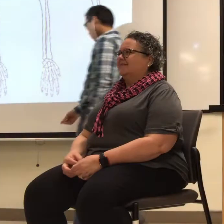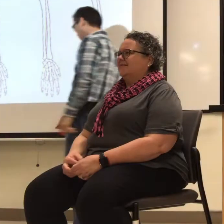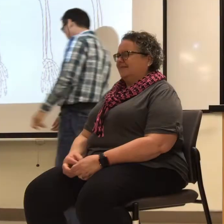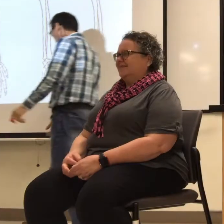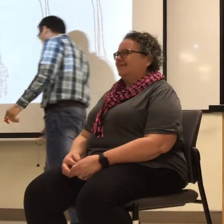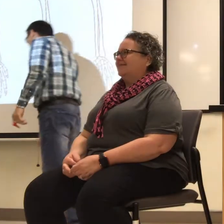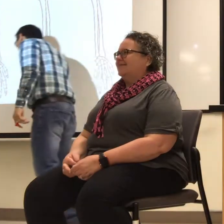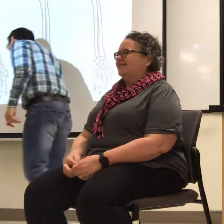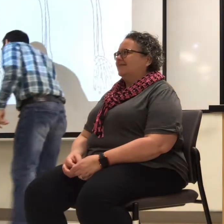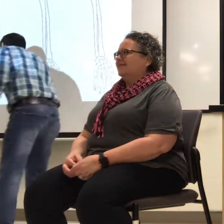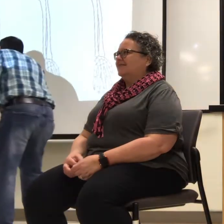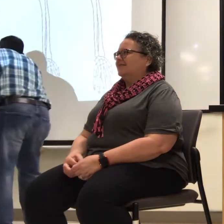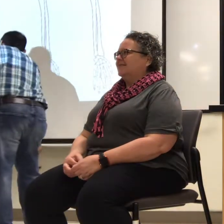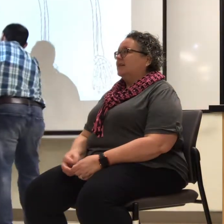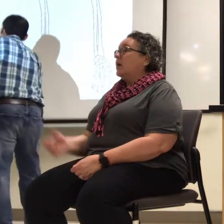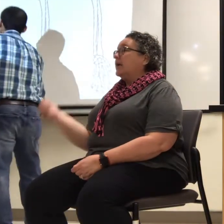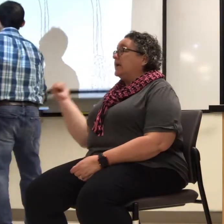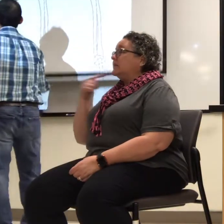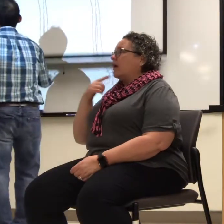Okay, pull this up.